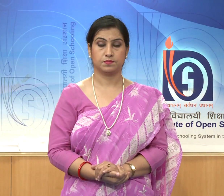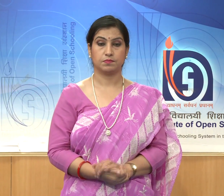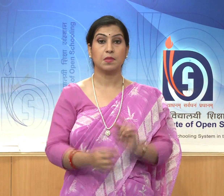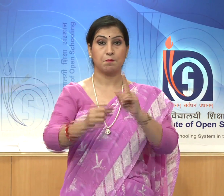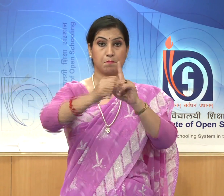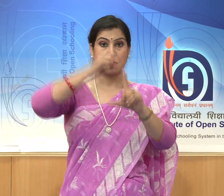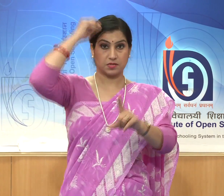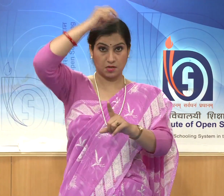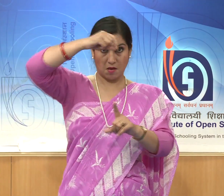Punjab,